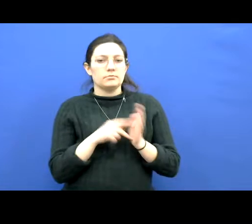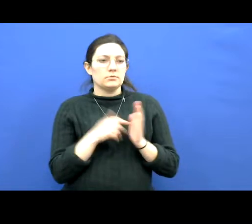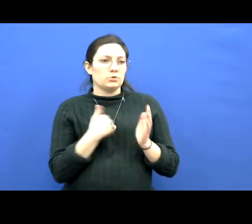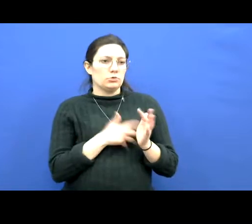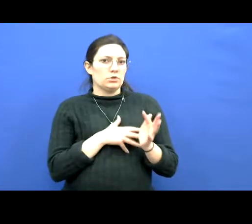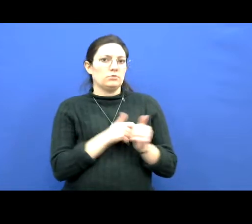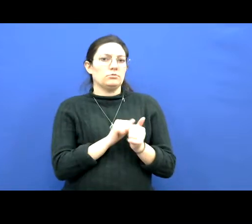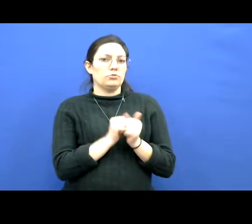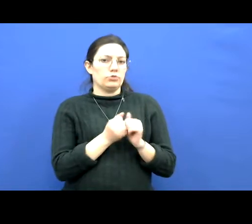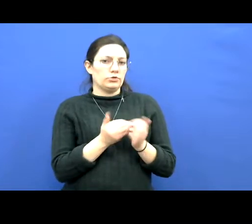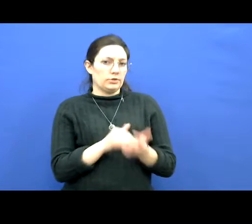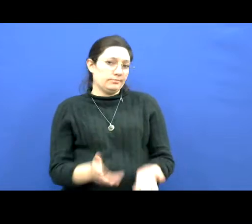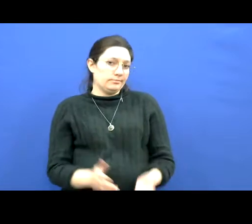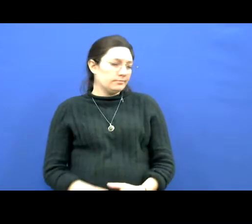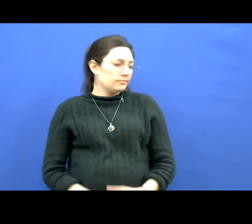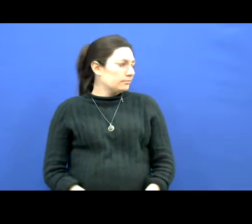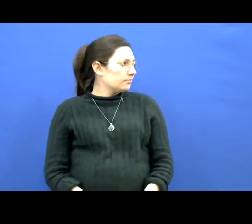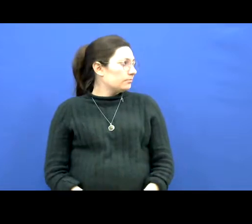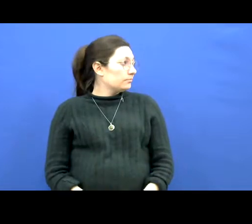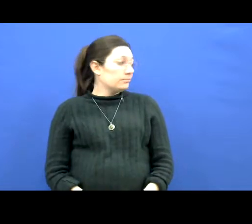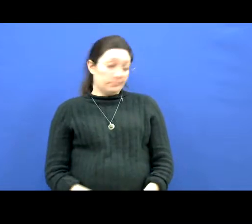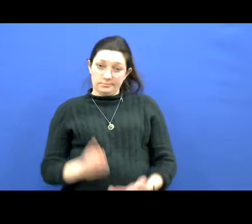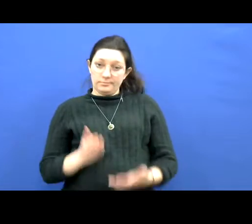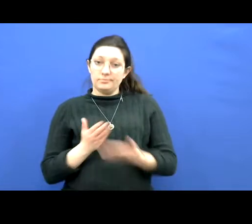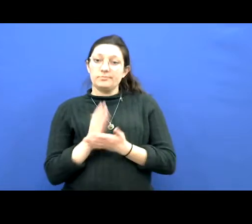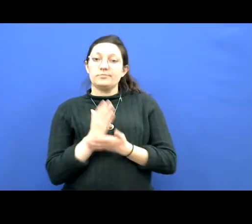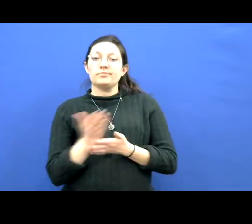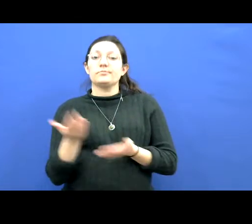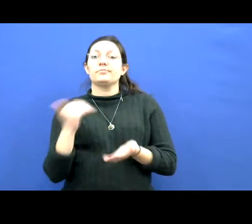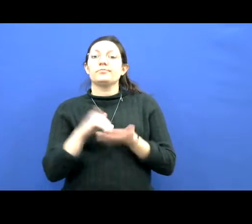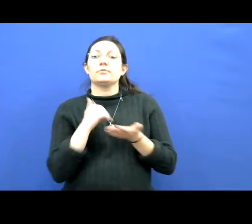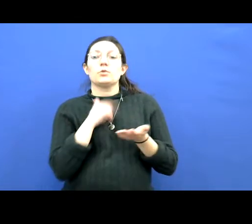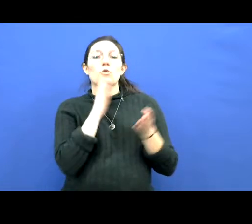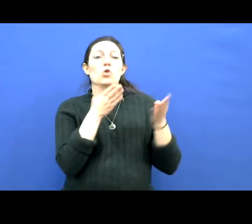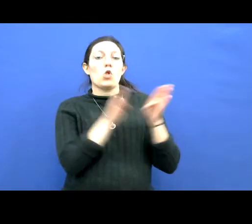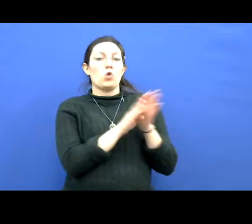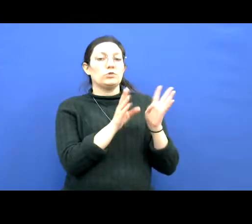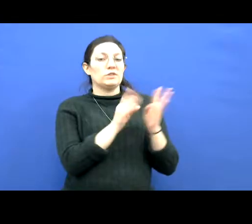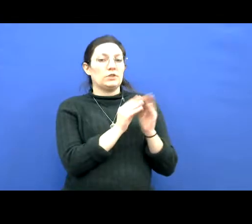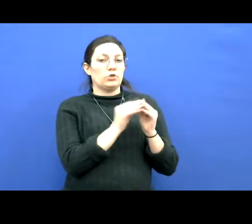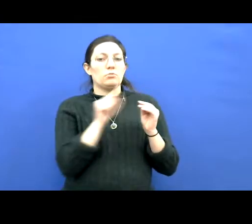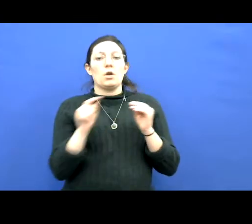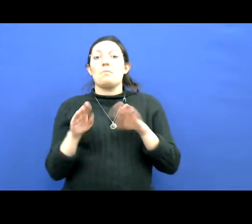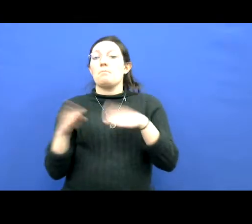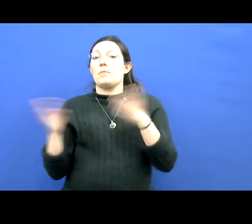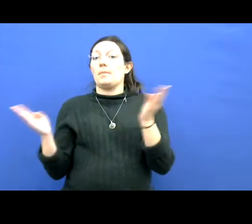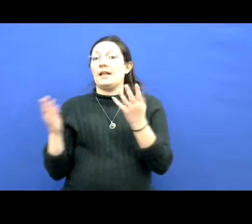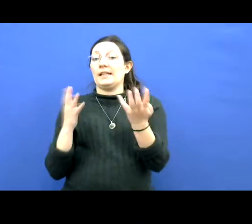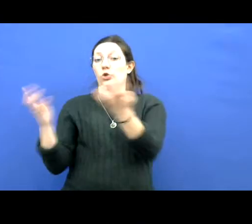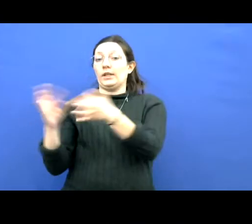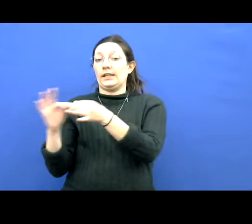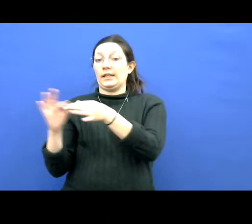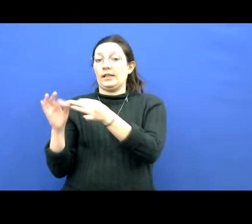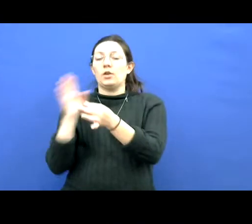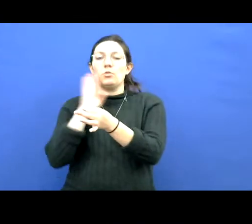another change. But all right. So again, I'm going to close the session, but keep the public hearing open.